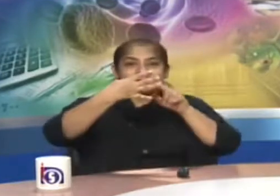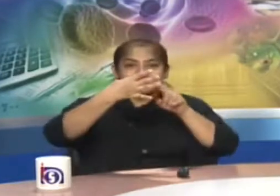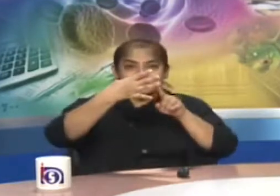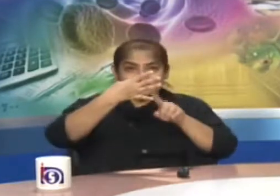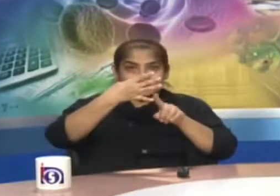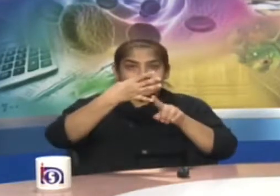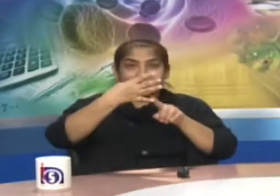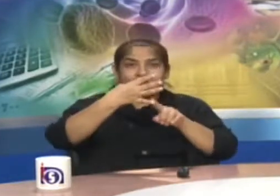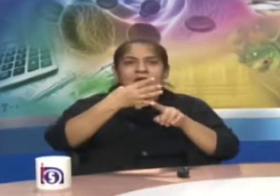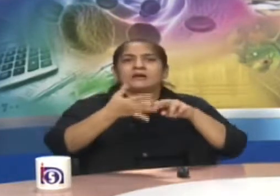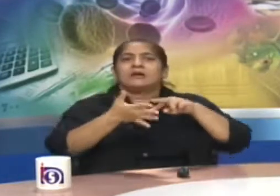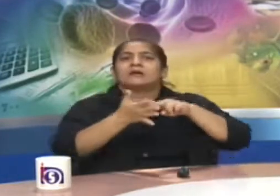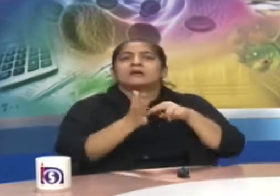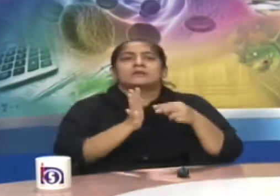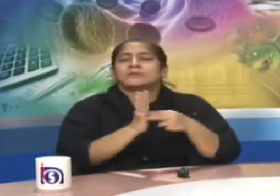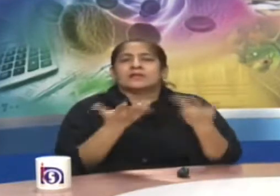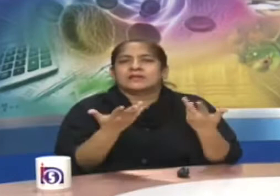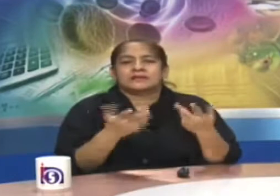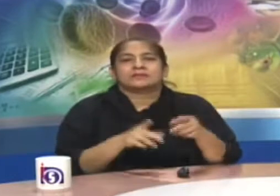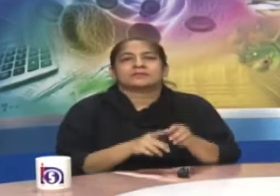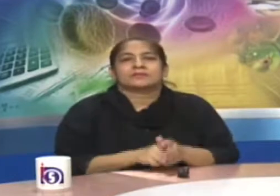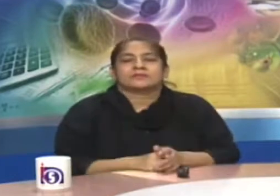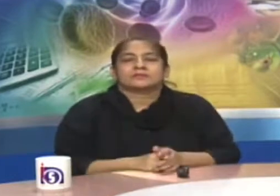The fourth advantage to the investor is that